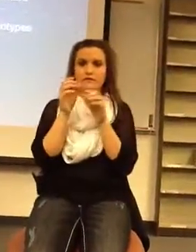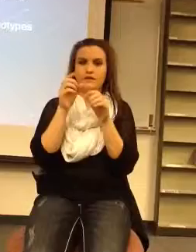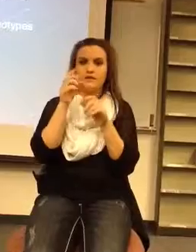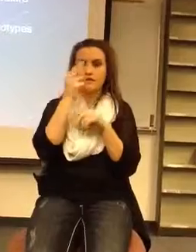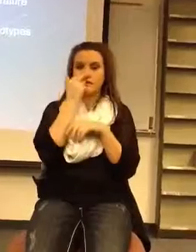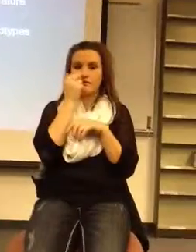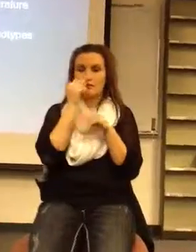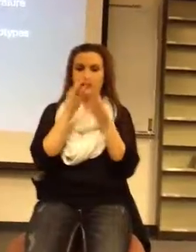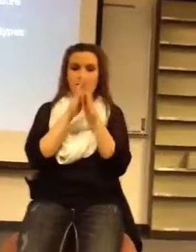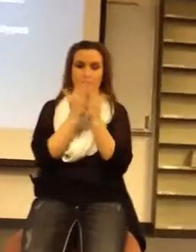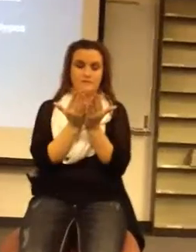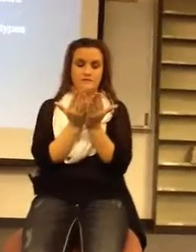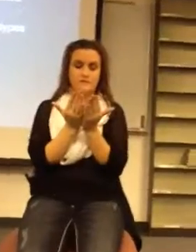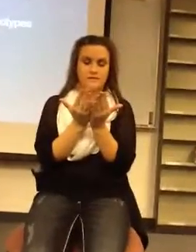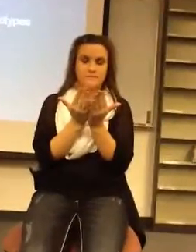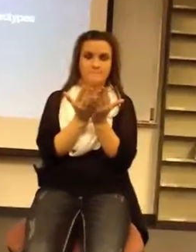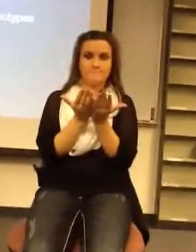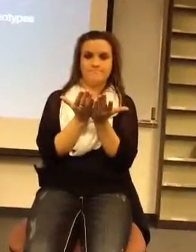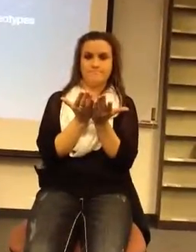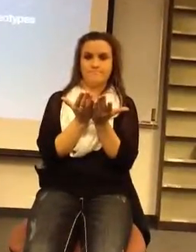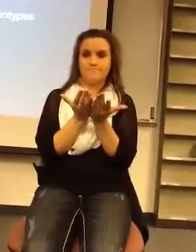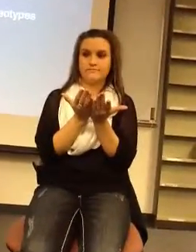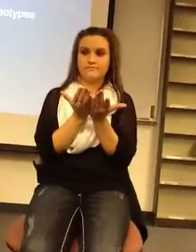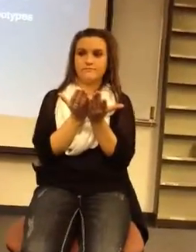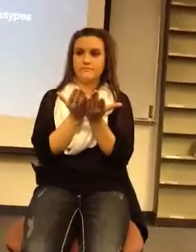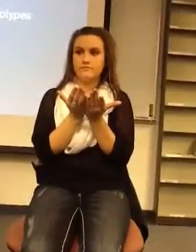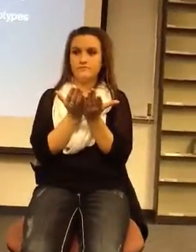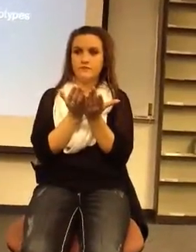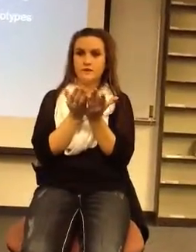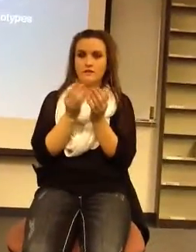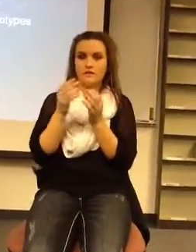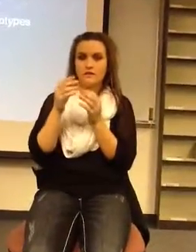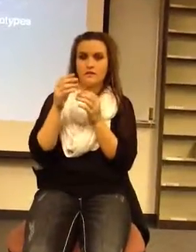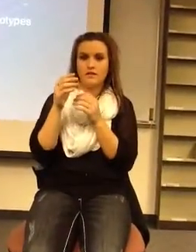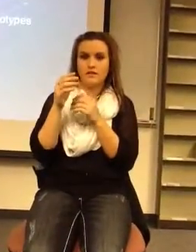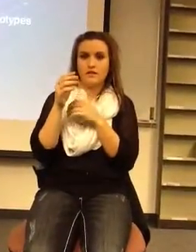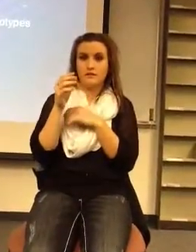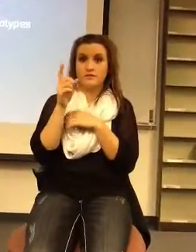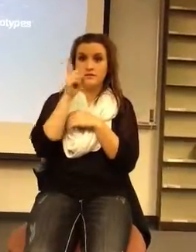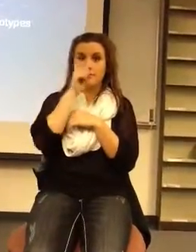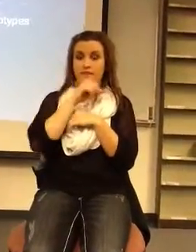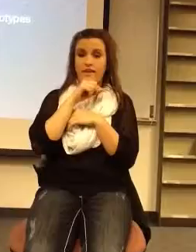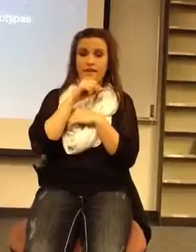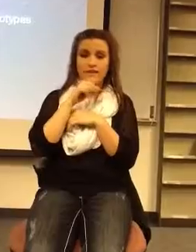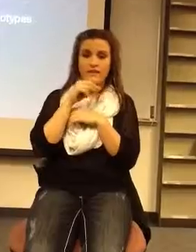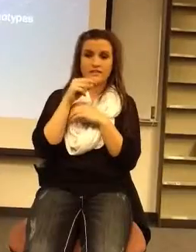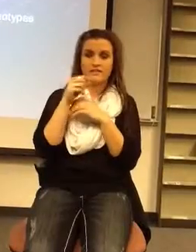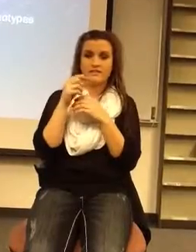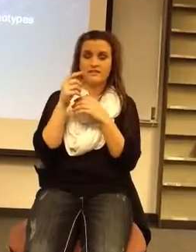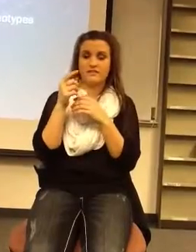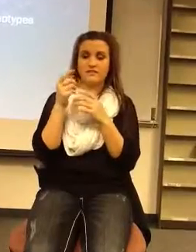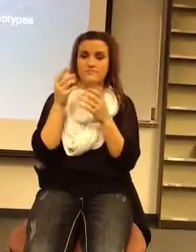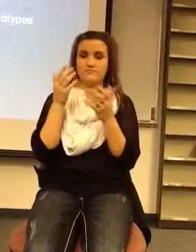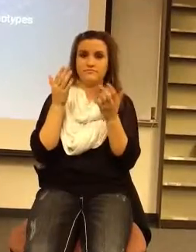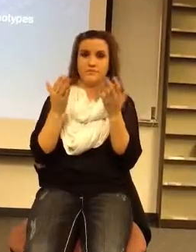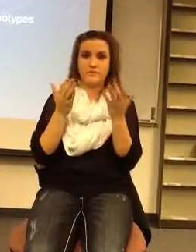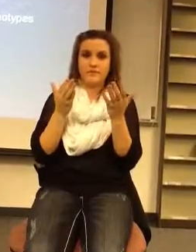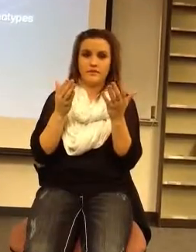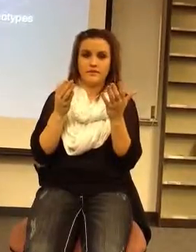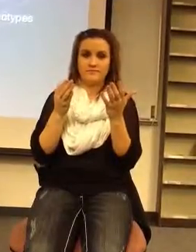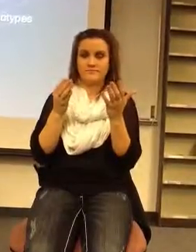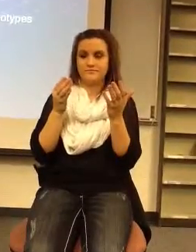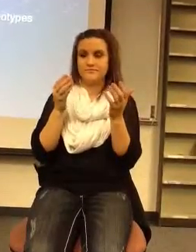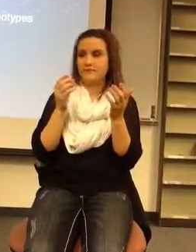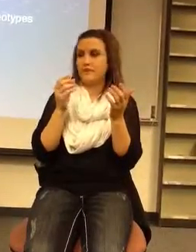some of the common perceptions are that comic books are pulp or fantasy, also disposable literature.